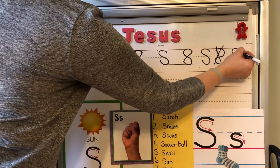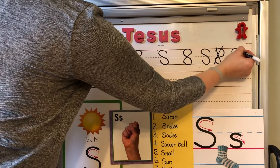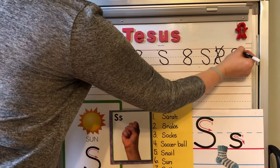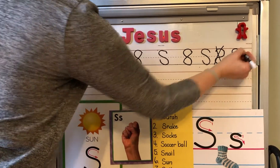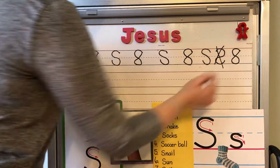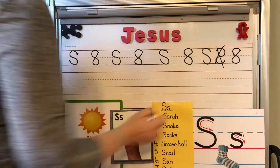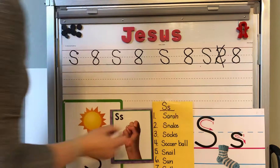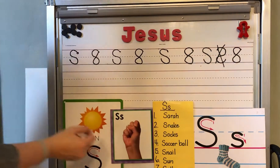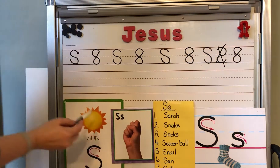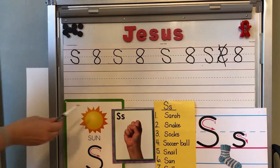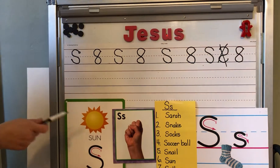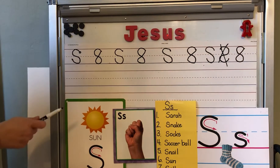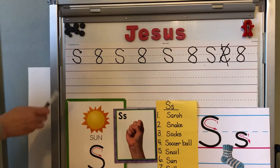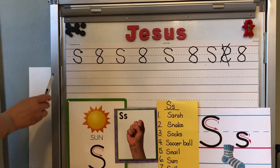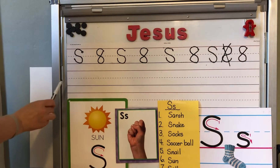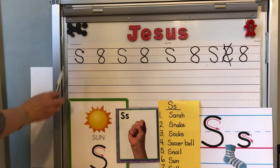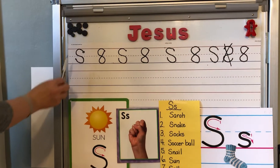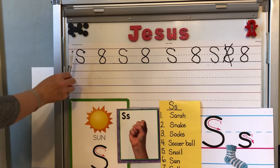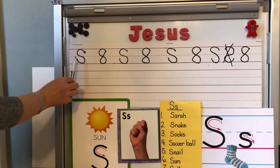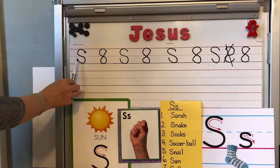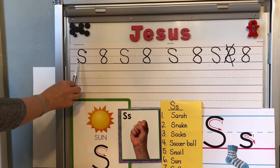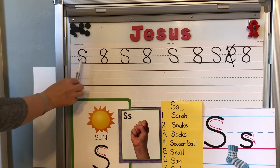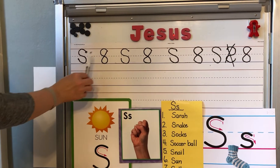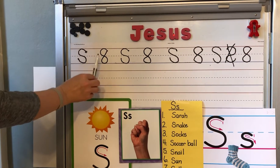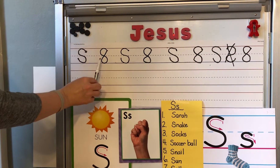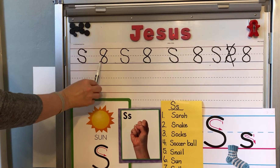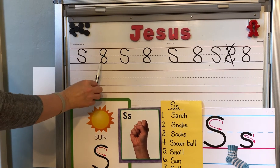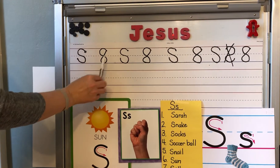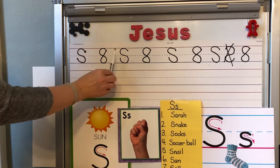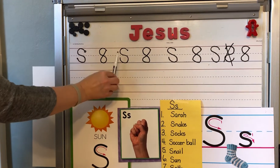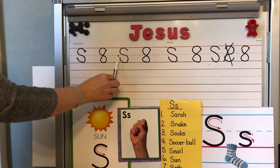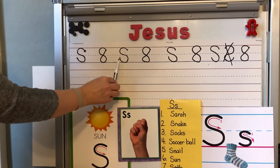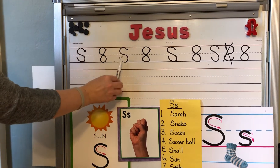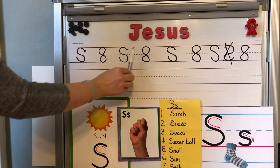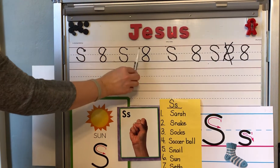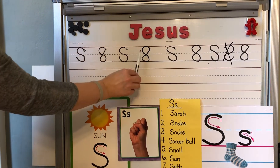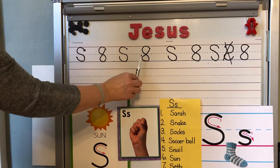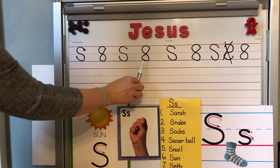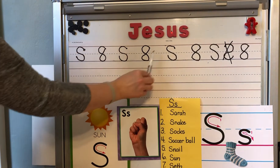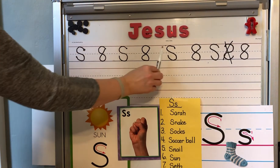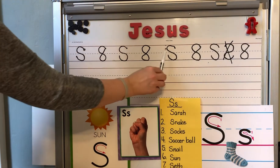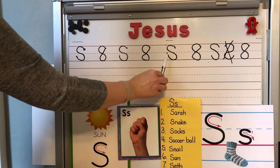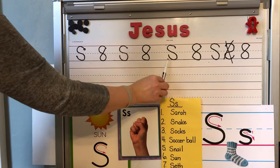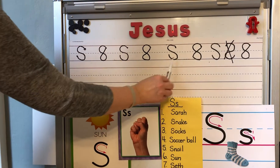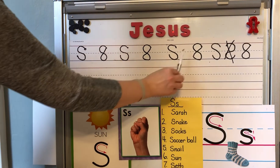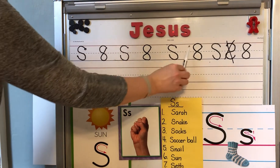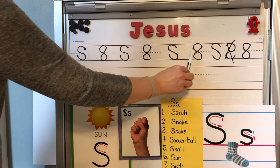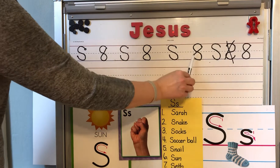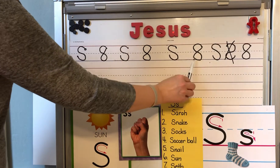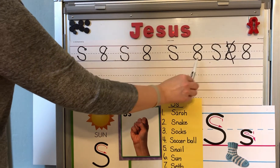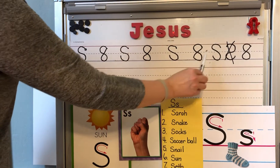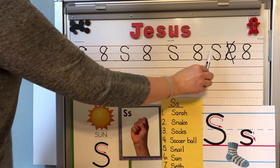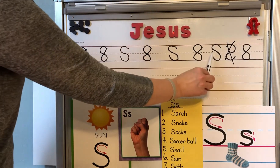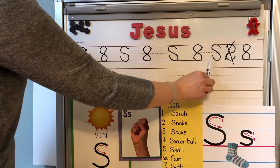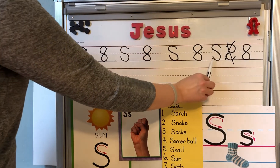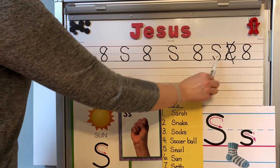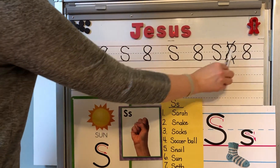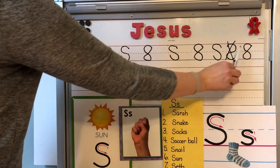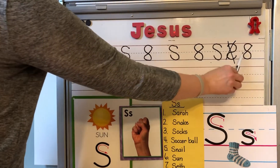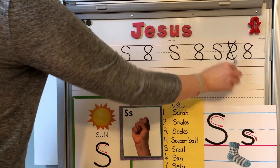Did we make a pattern? Let's see. S, 8, S, 8, S, 8, S,